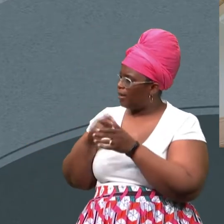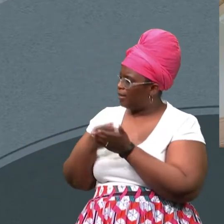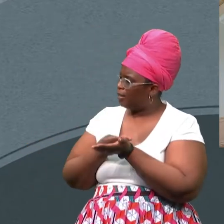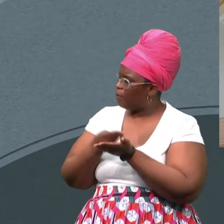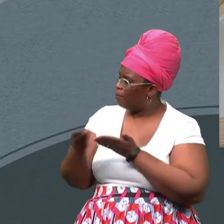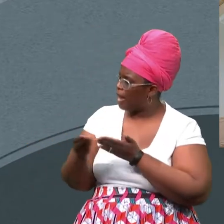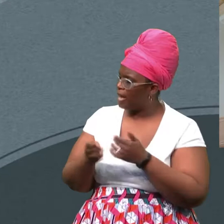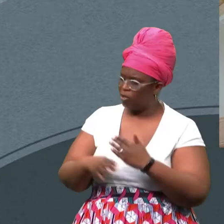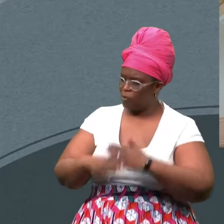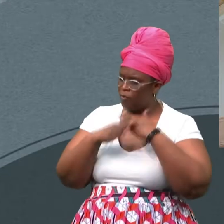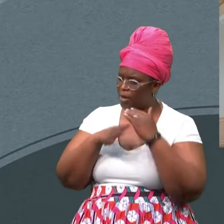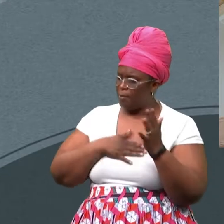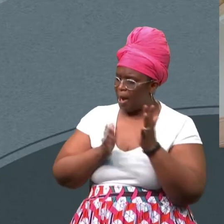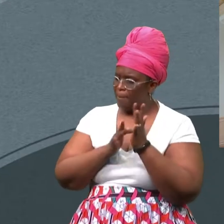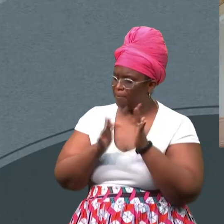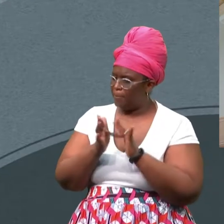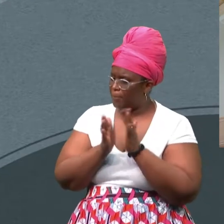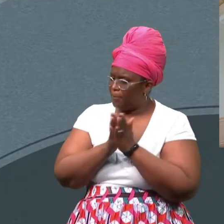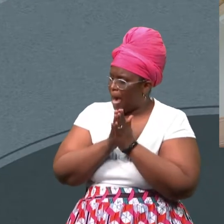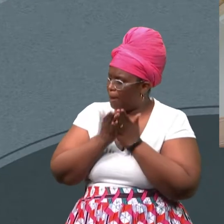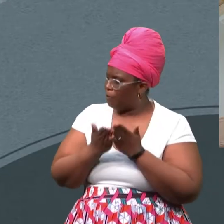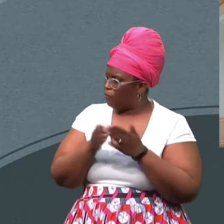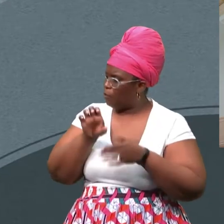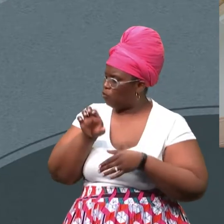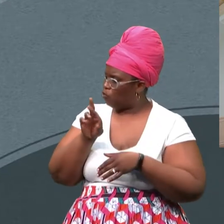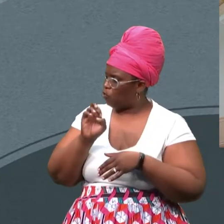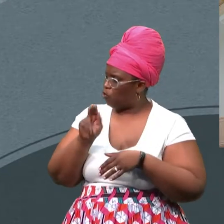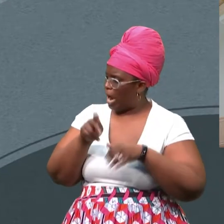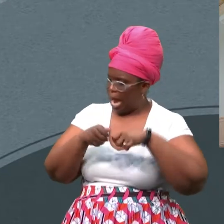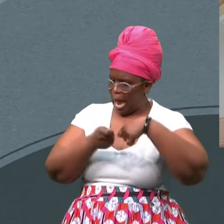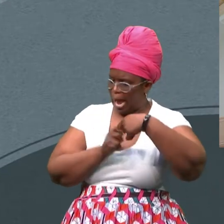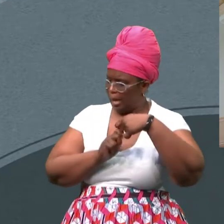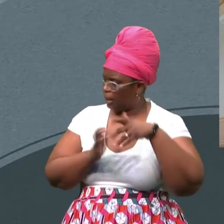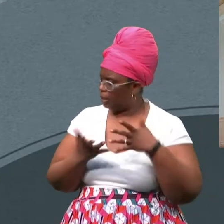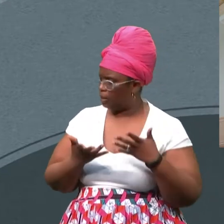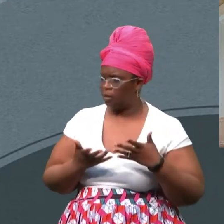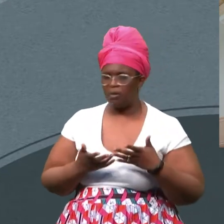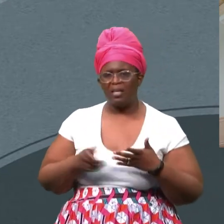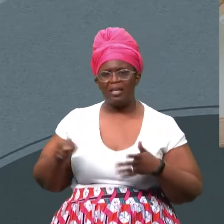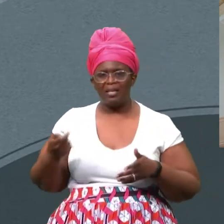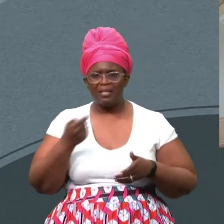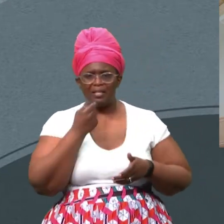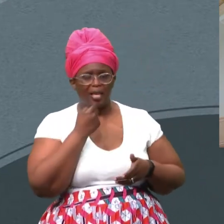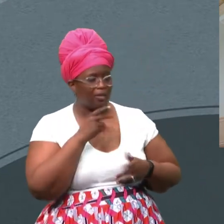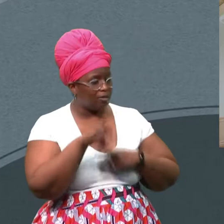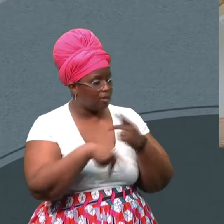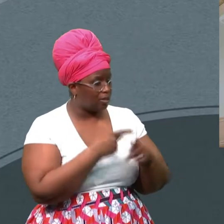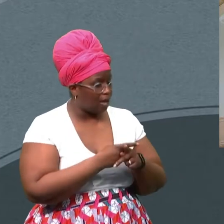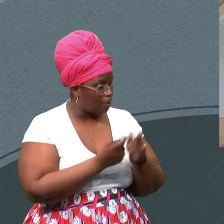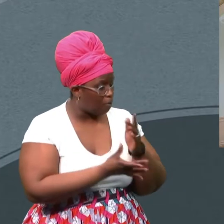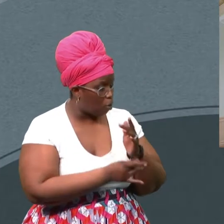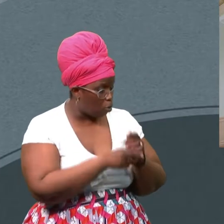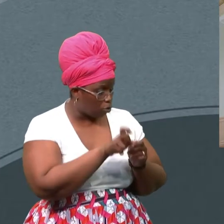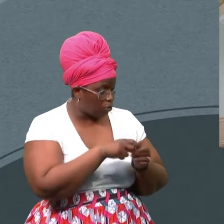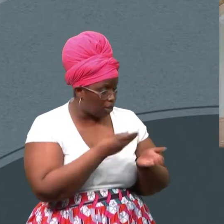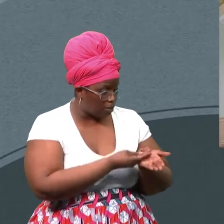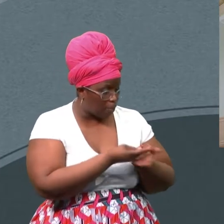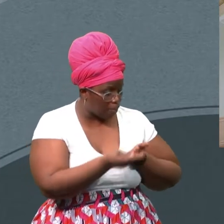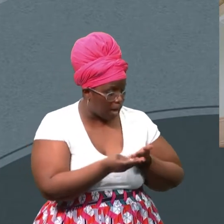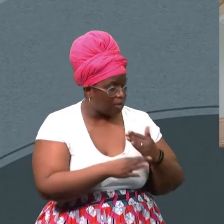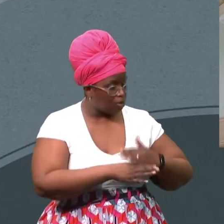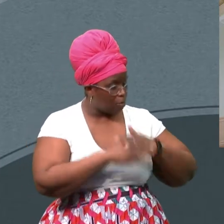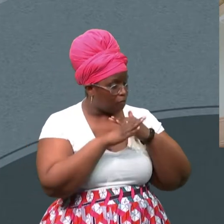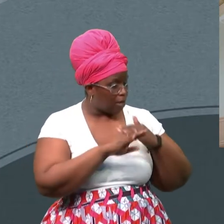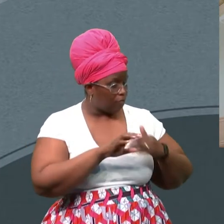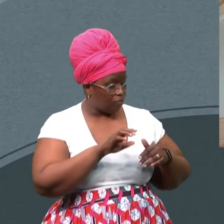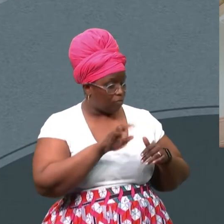to keep my Bible leather from cracking? His response was, the kind of oil that you need to buy to keep the leather